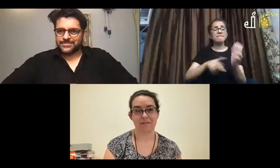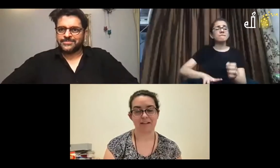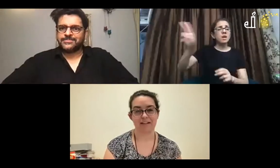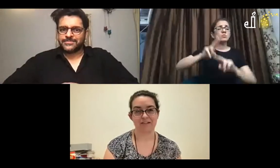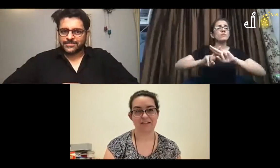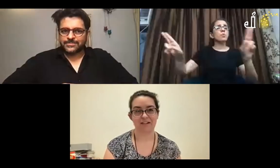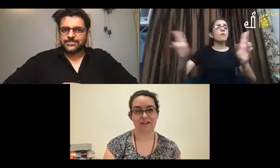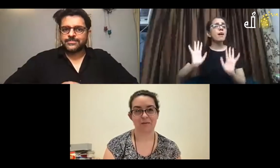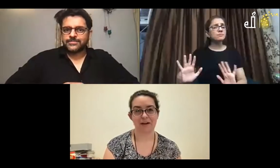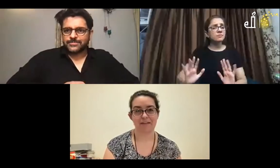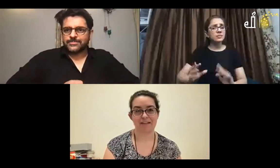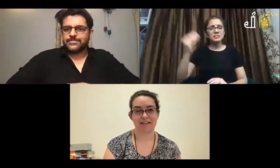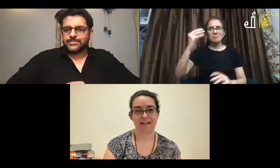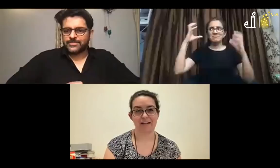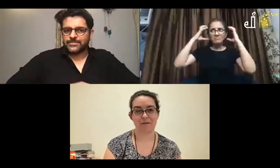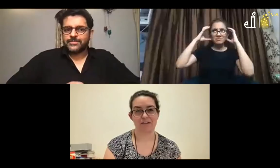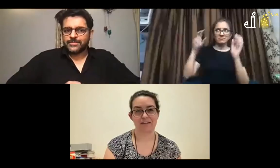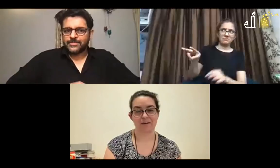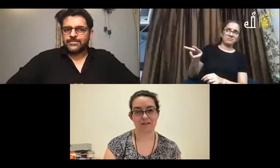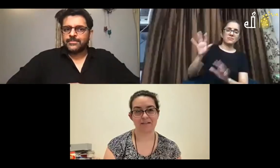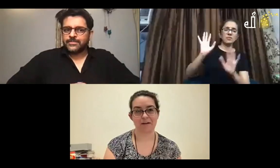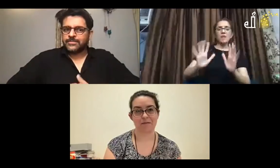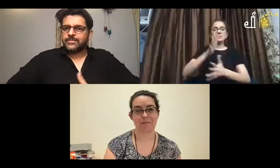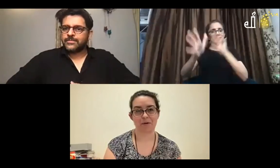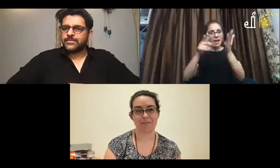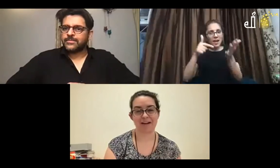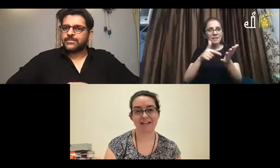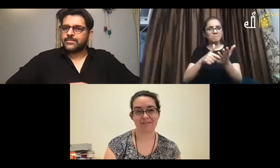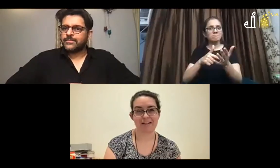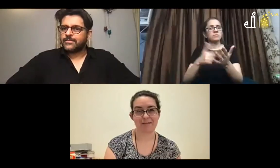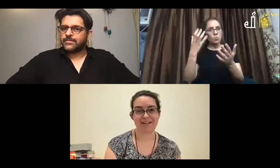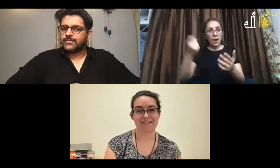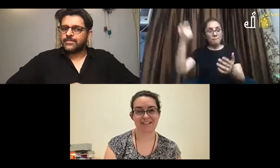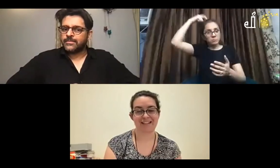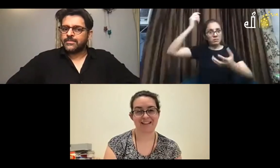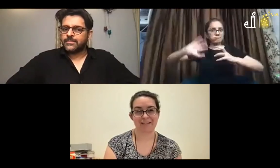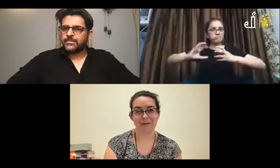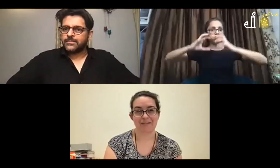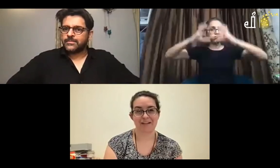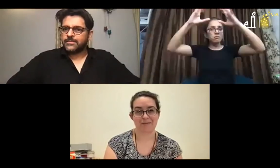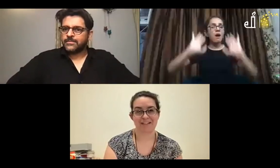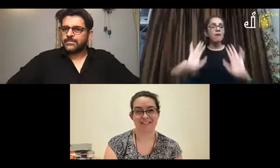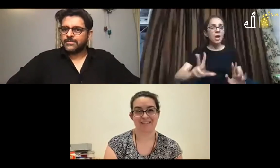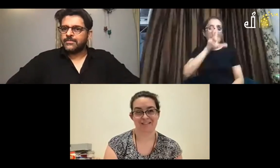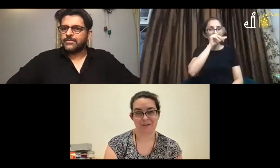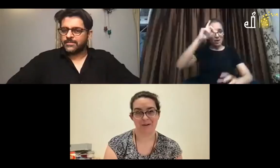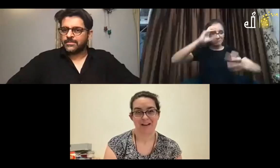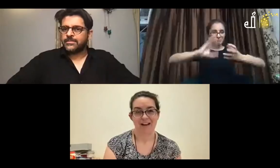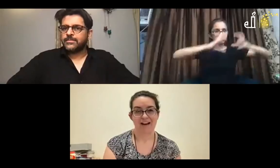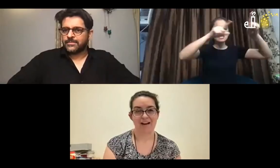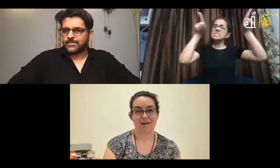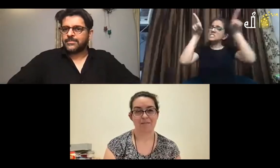that some audiologists are not aware that sign languages also support brain development, just like spoken languages